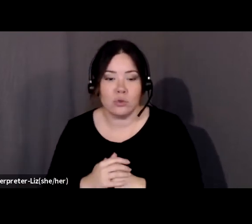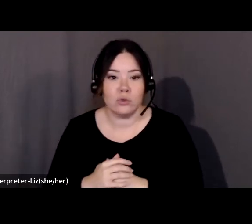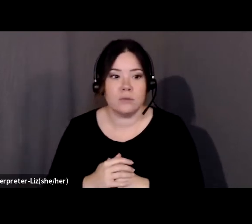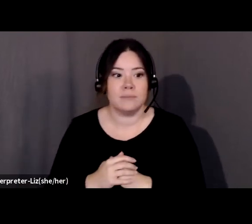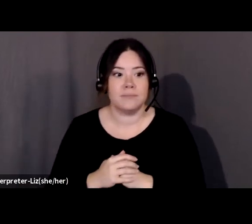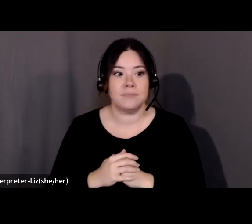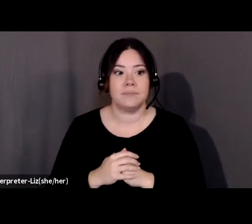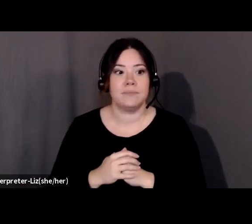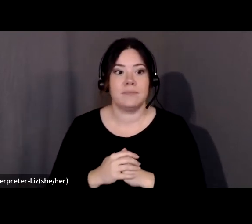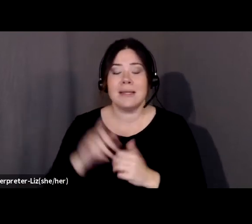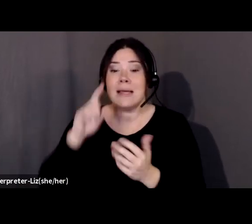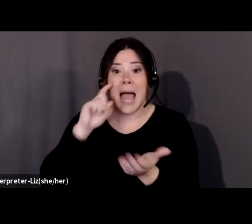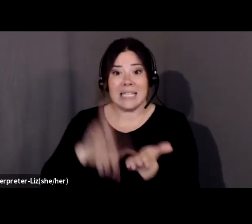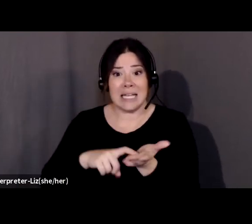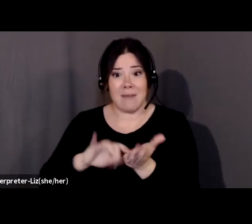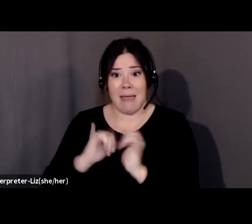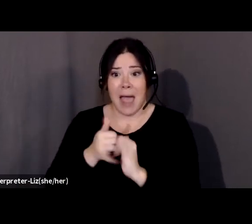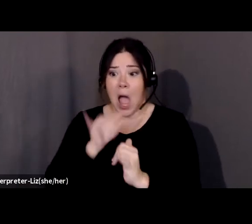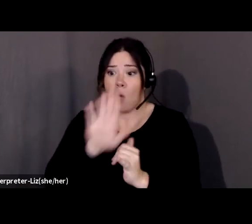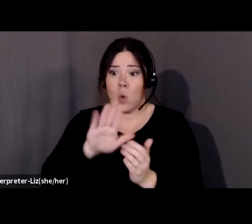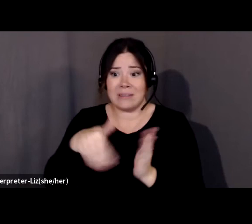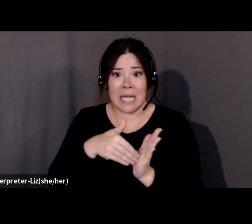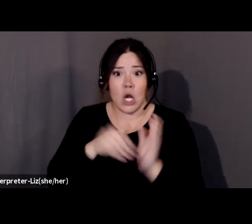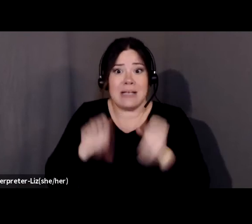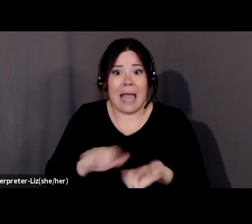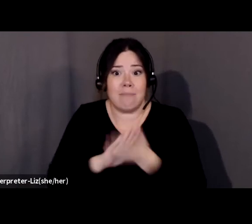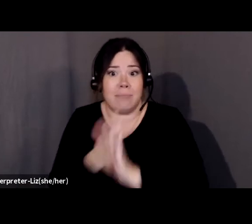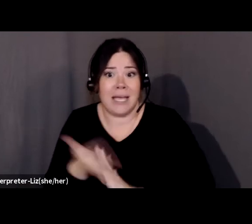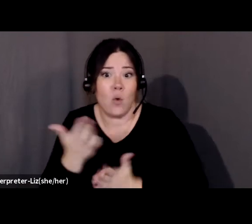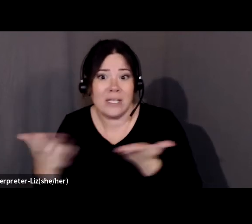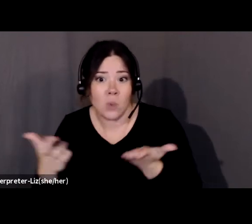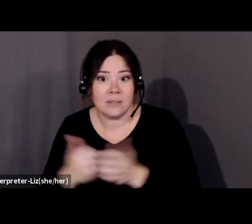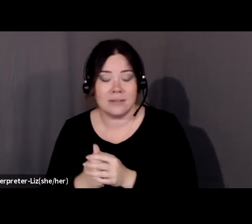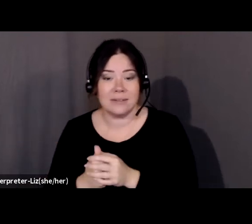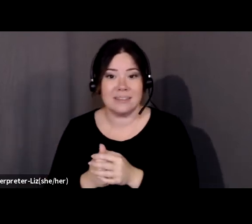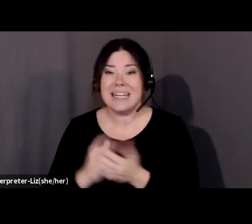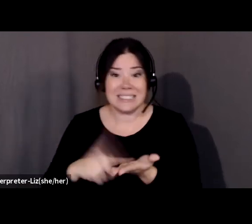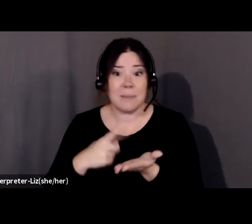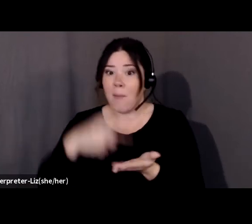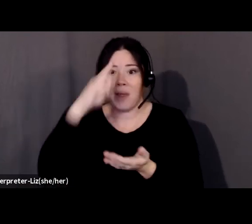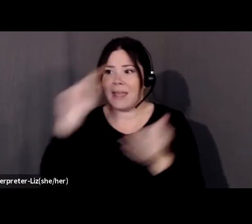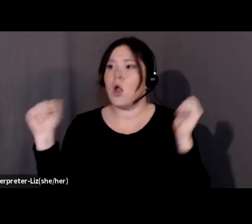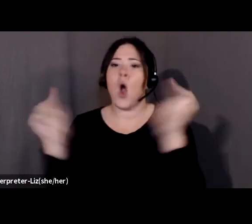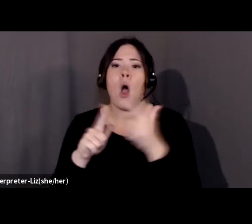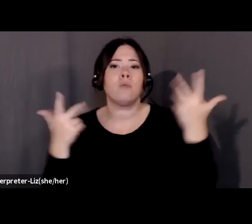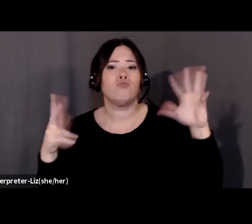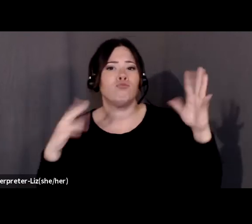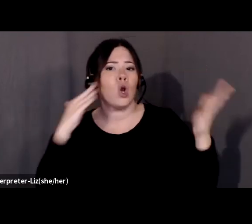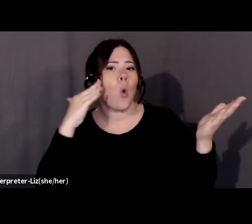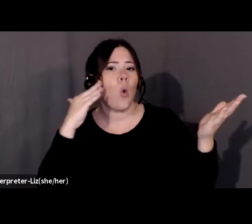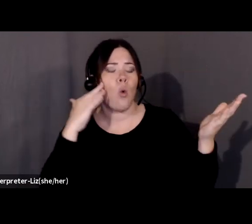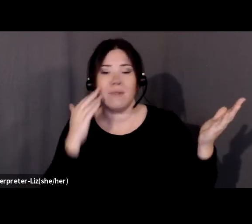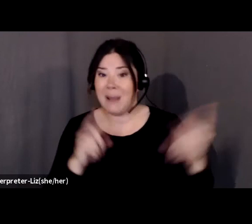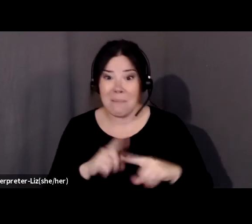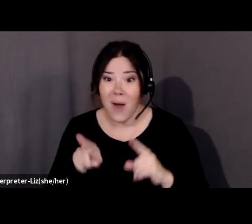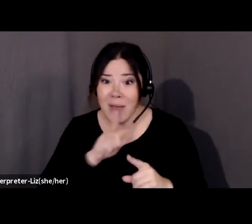your center is a resource. Sometimes we think everybody knows this information and they don't. They don't know how we